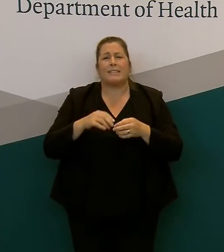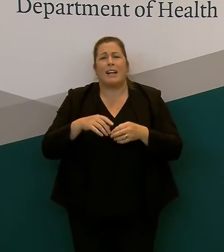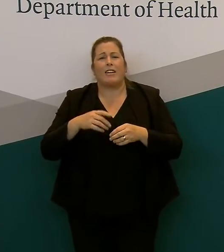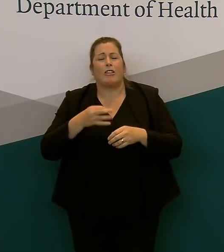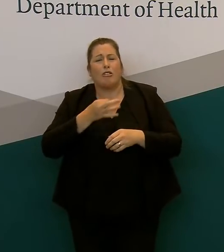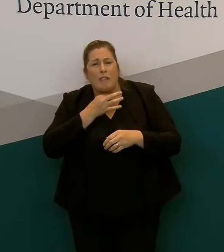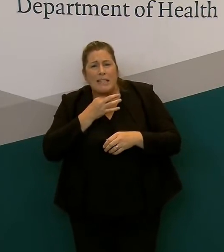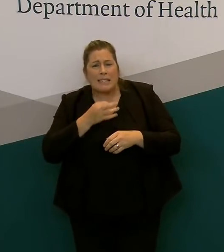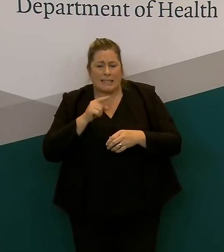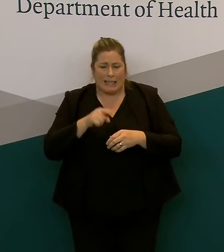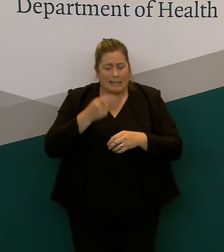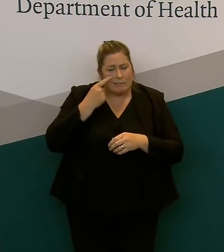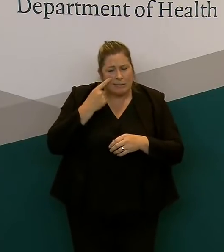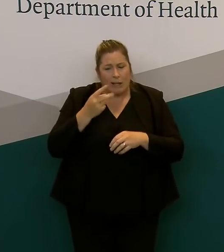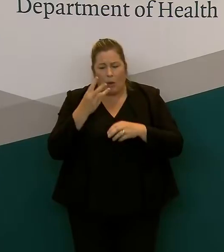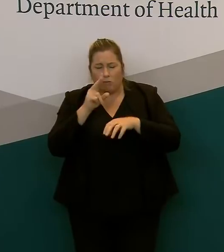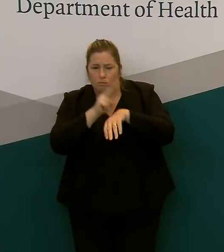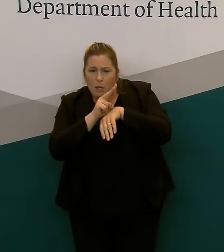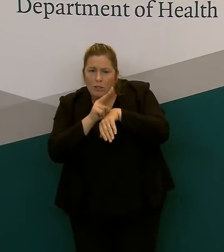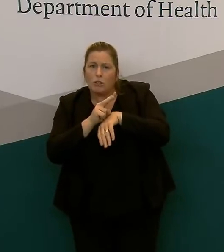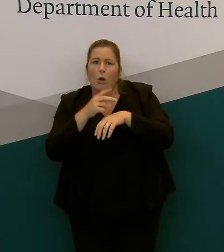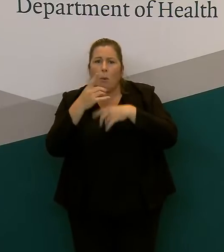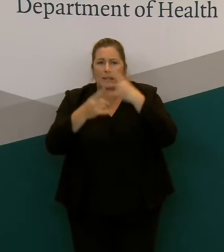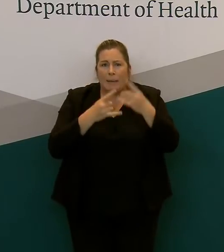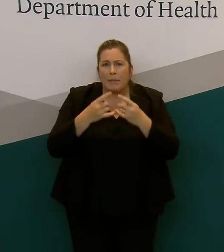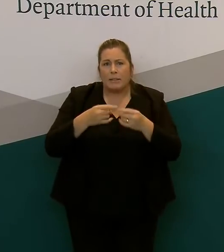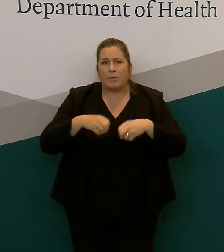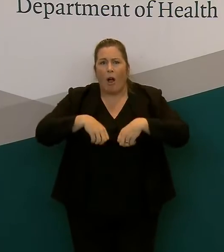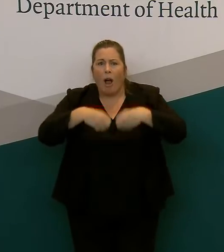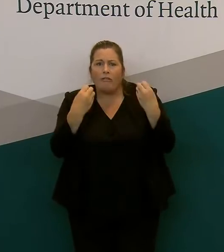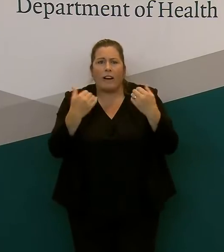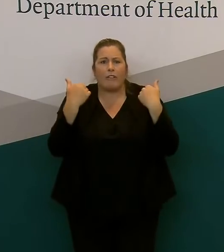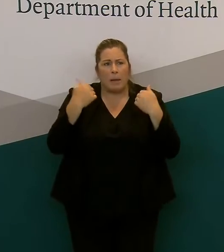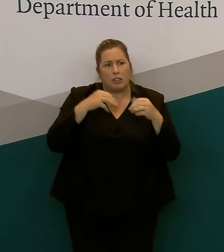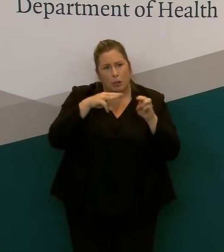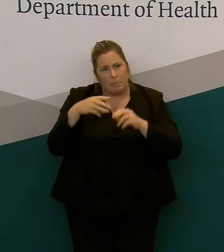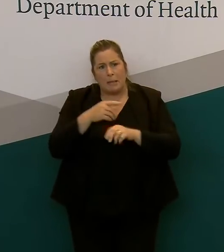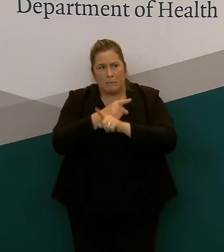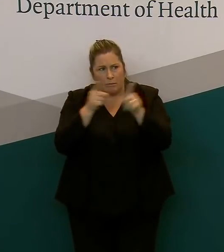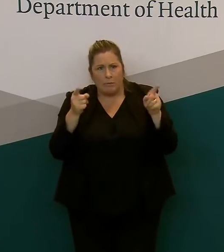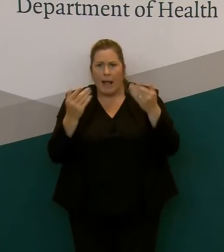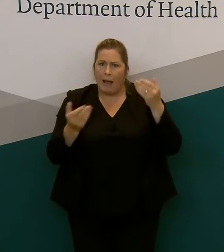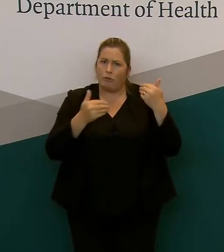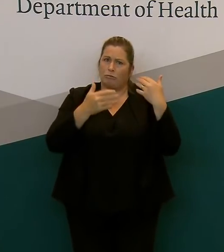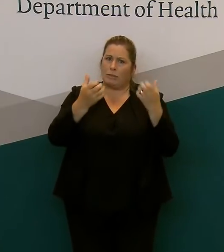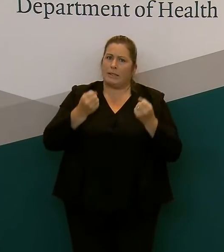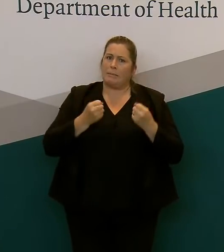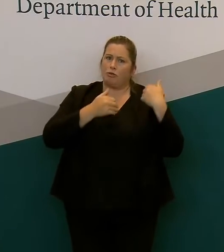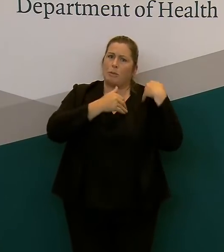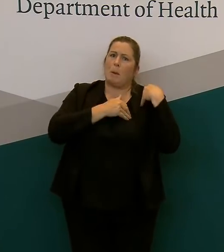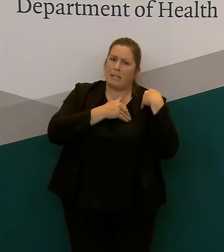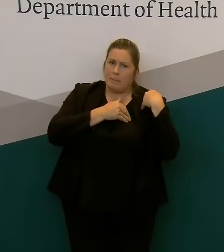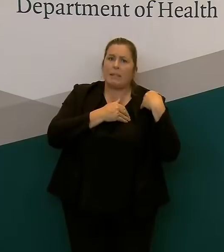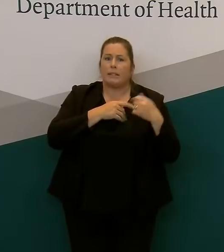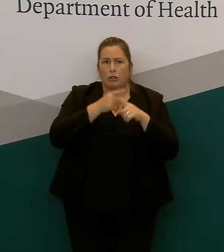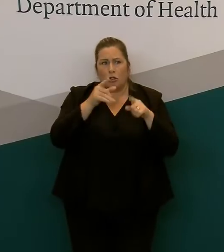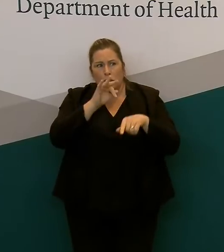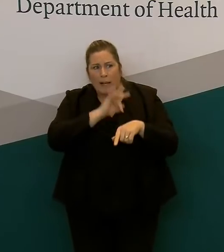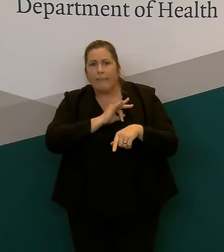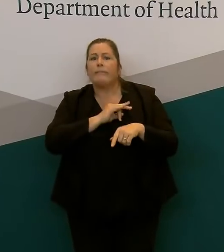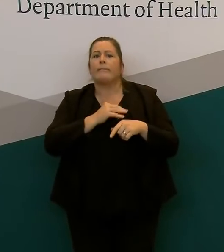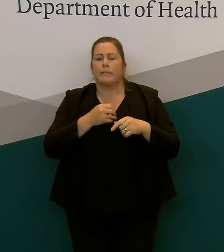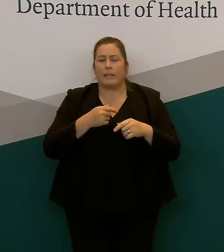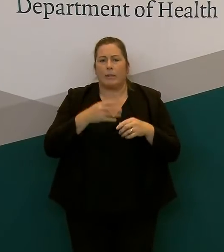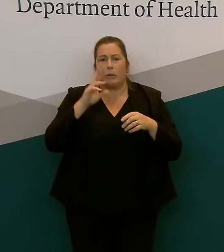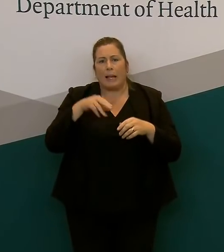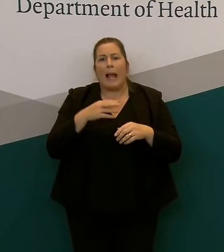the minimisation of those risks, give information to people about how they can manage their own risks, to cautiously open up activity